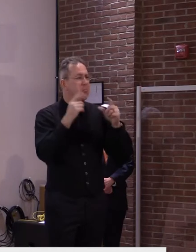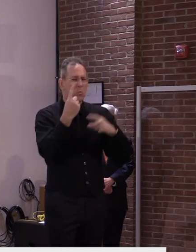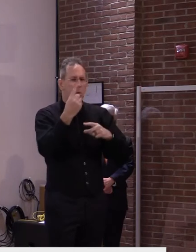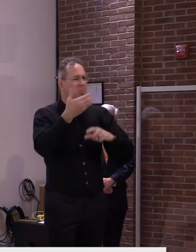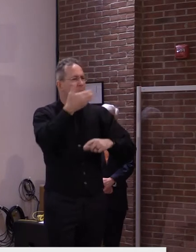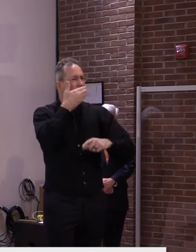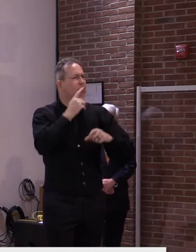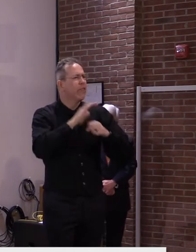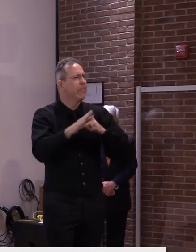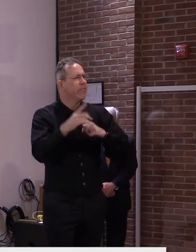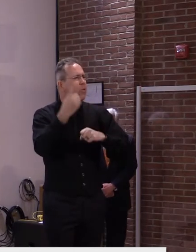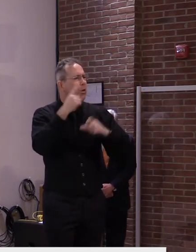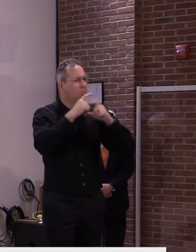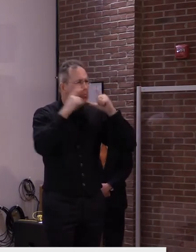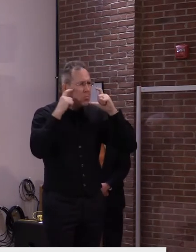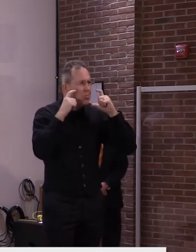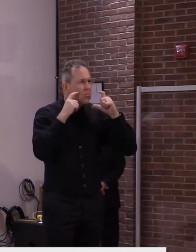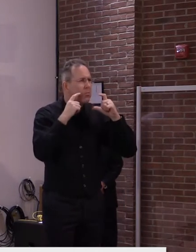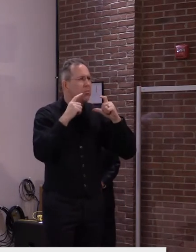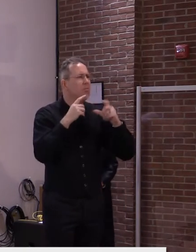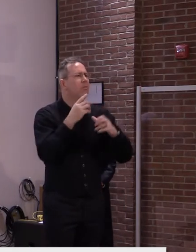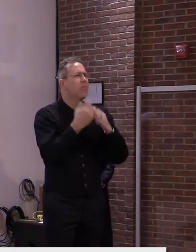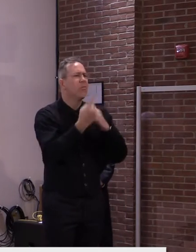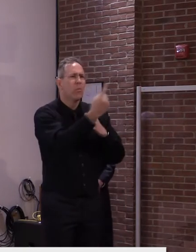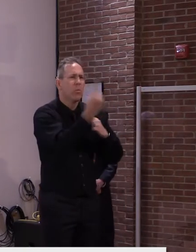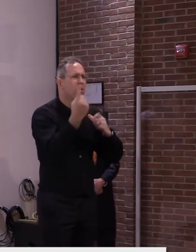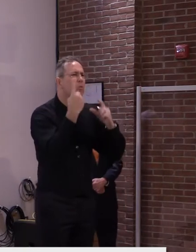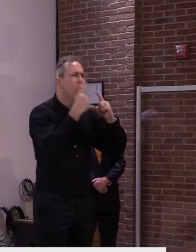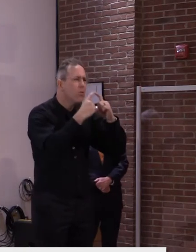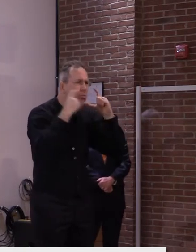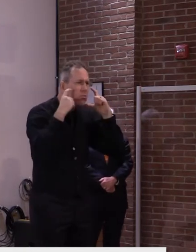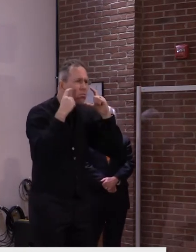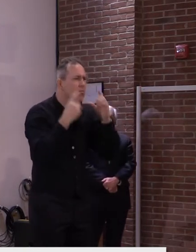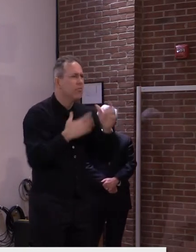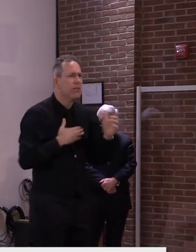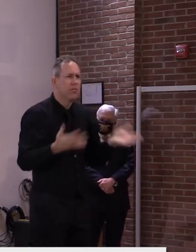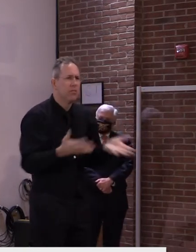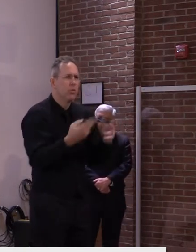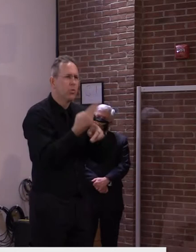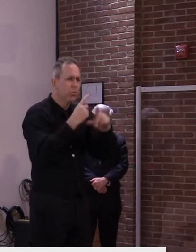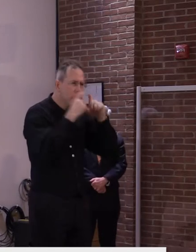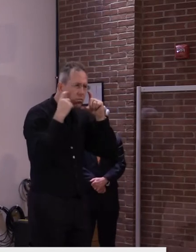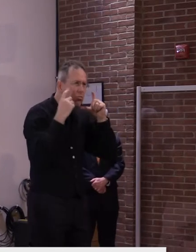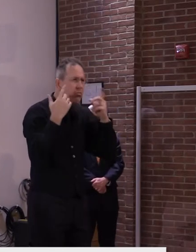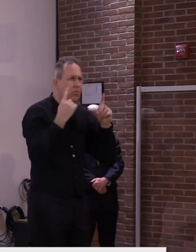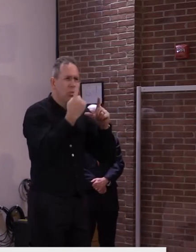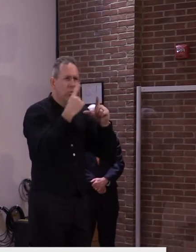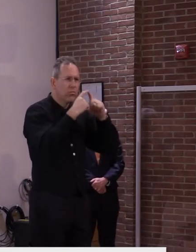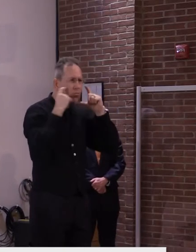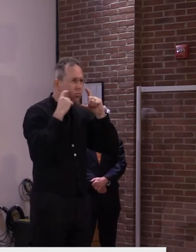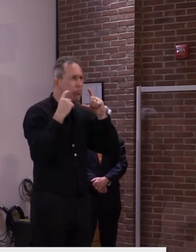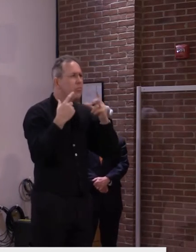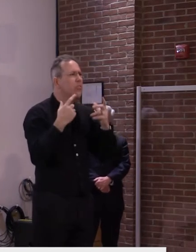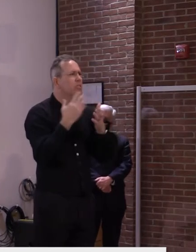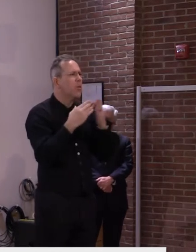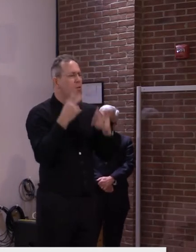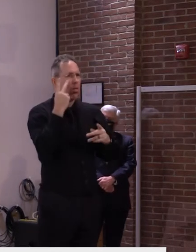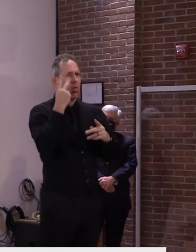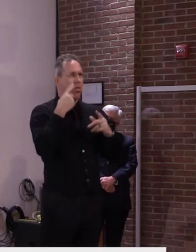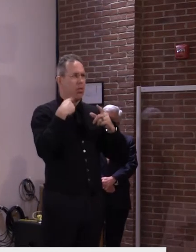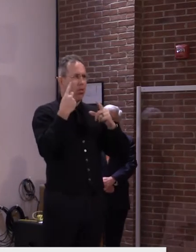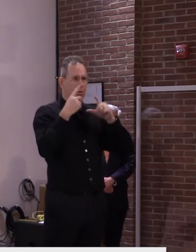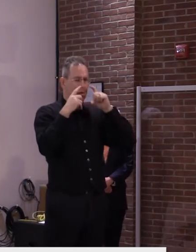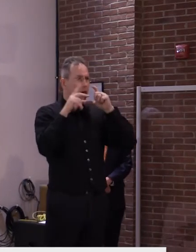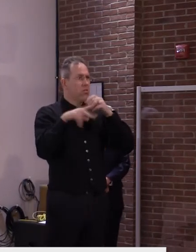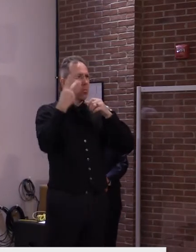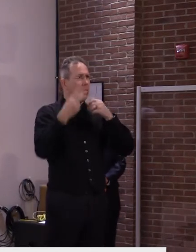please. Masking is the key. Now you may feel more secure with a double mask, perhaps your